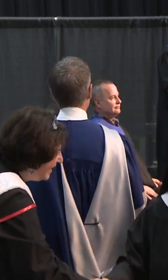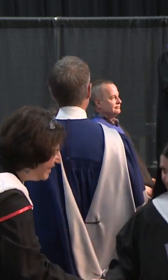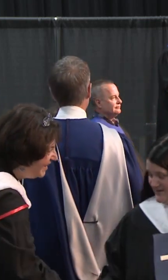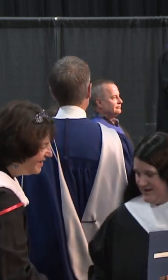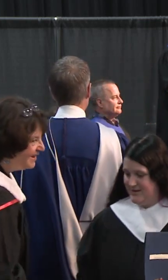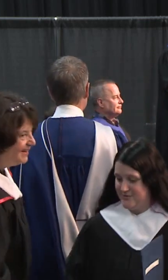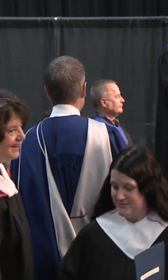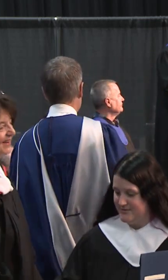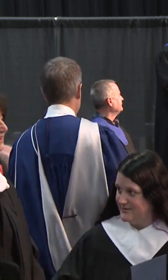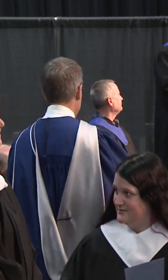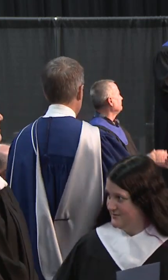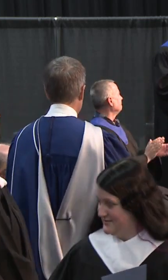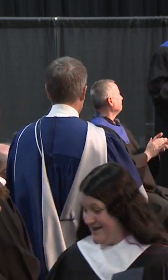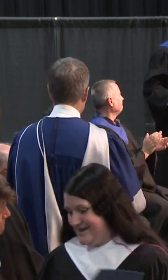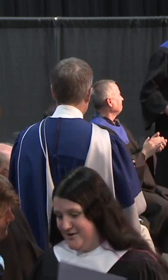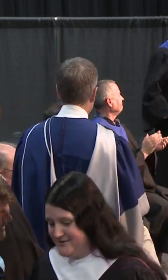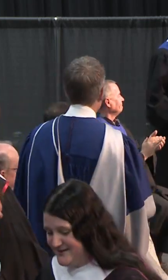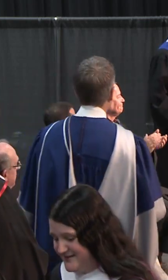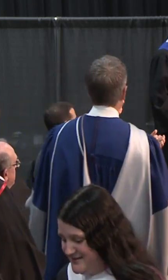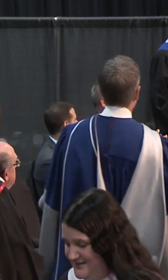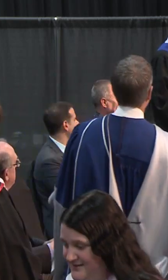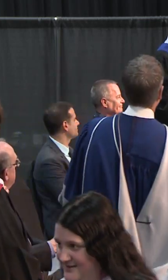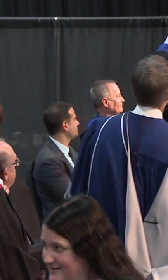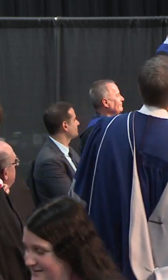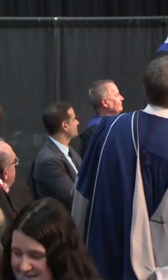Jordan Cutrow.